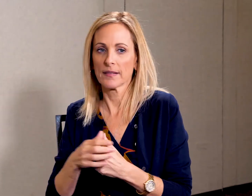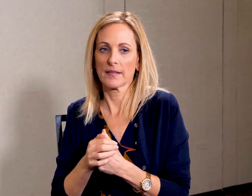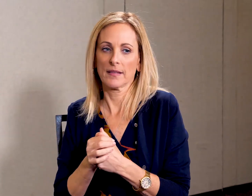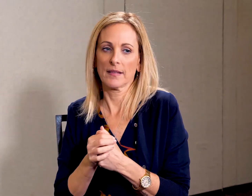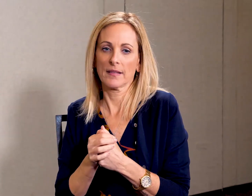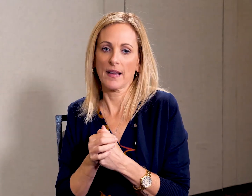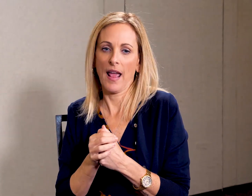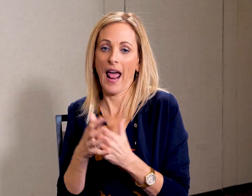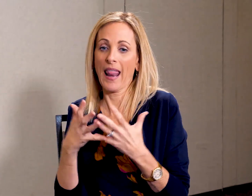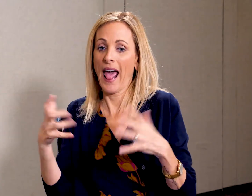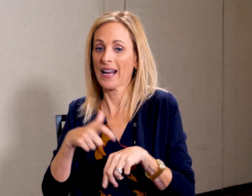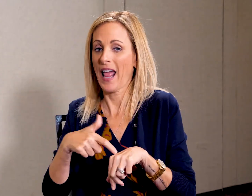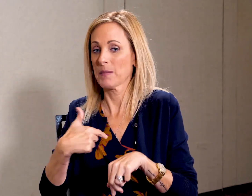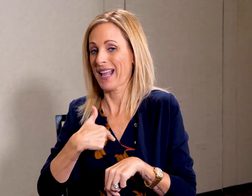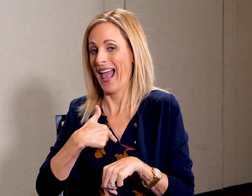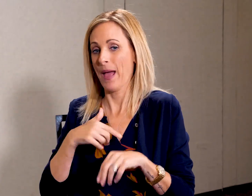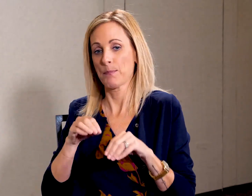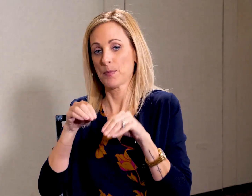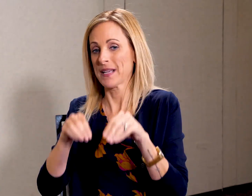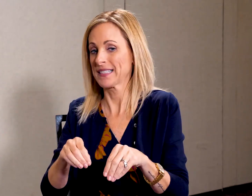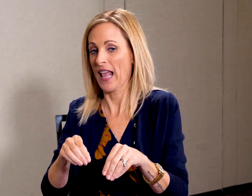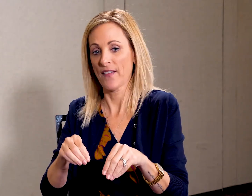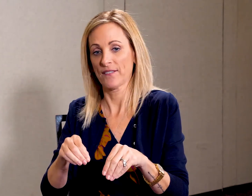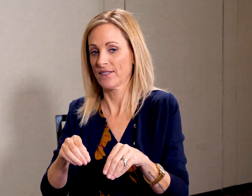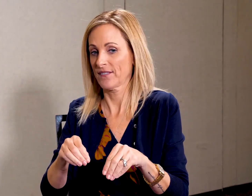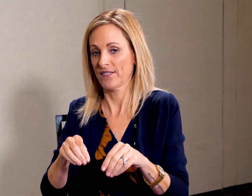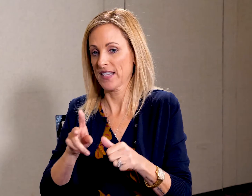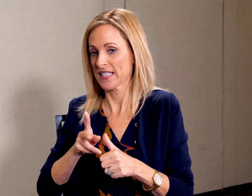world. A lot of times I put myself